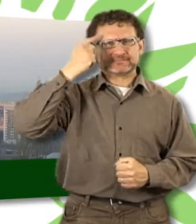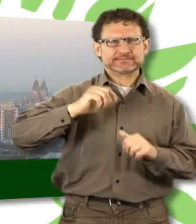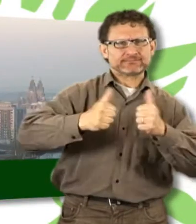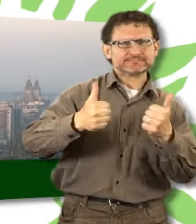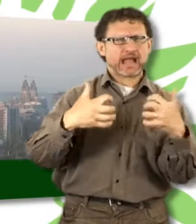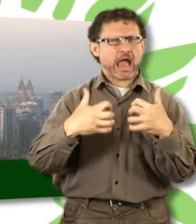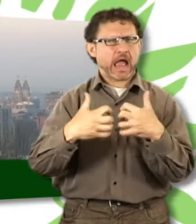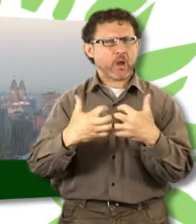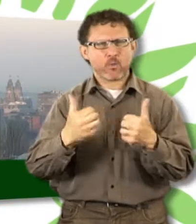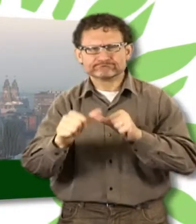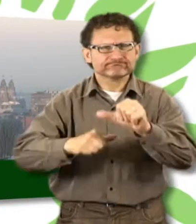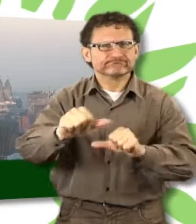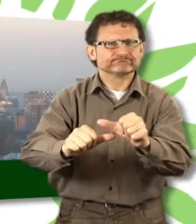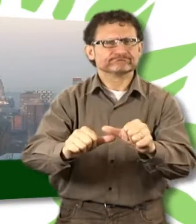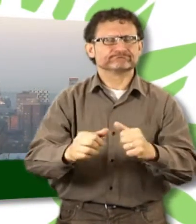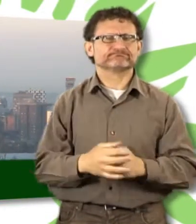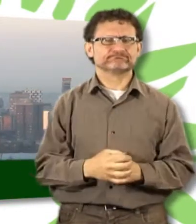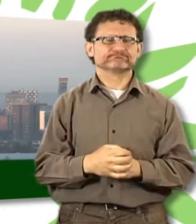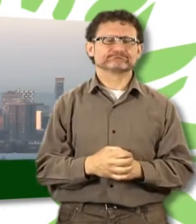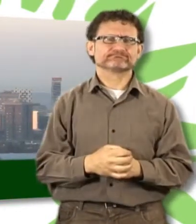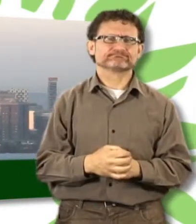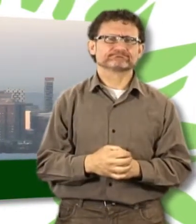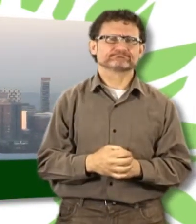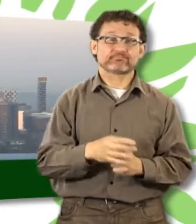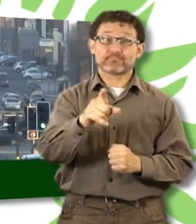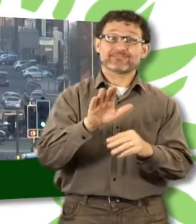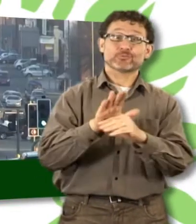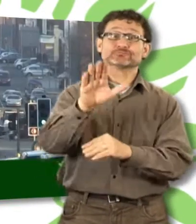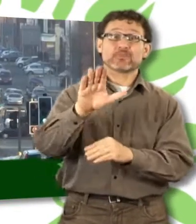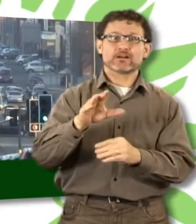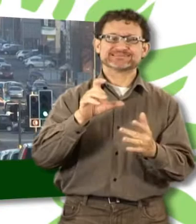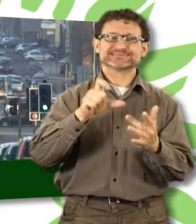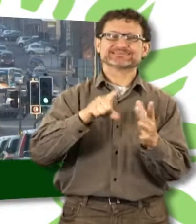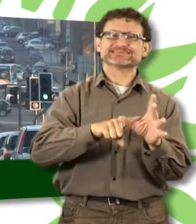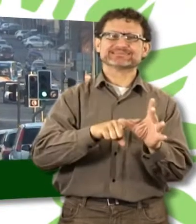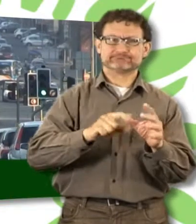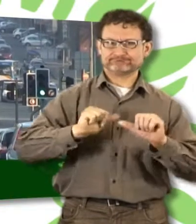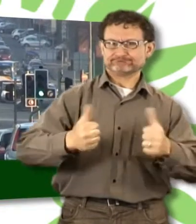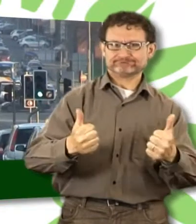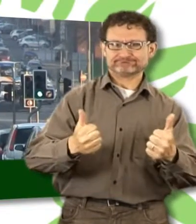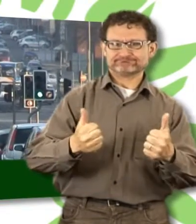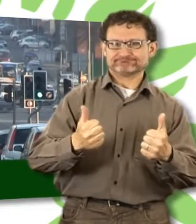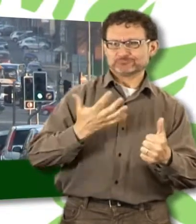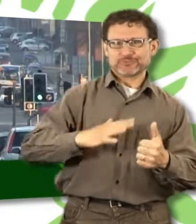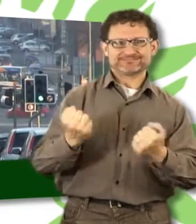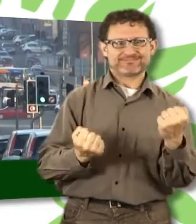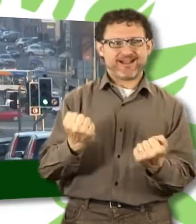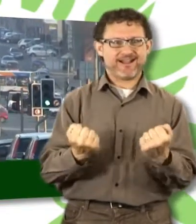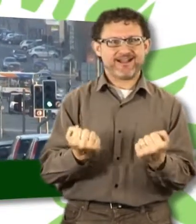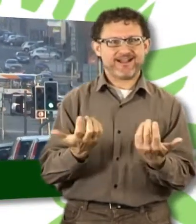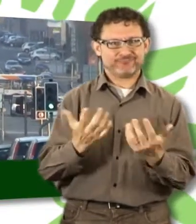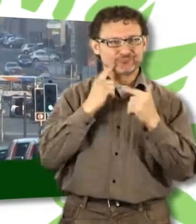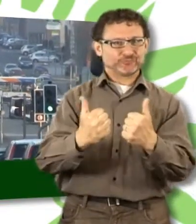will be recognised as one where most people believe they don't need to own a car. And that's good, because in our city, which is a lot of